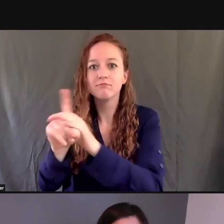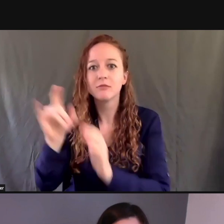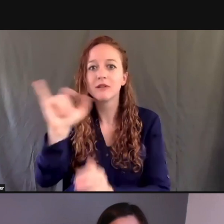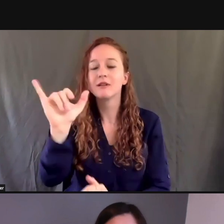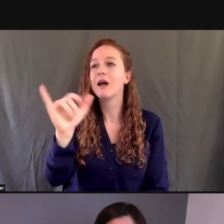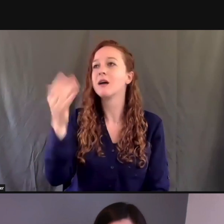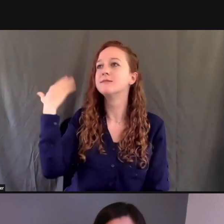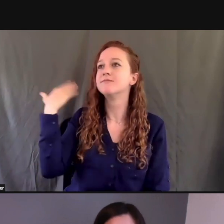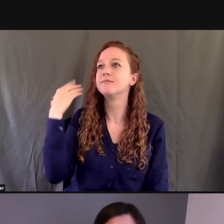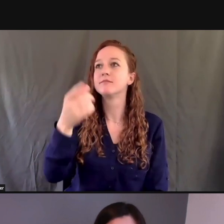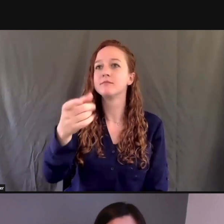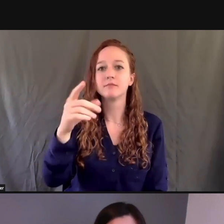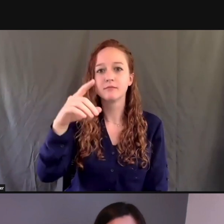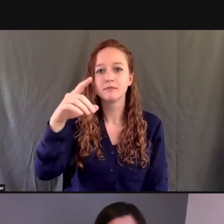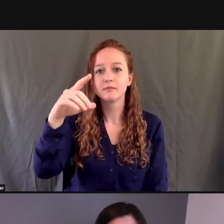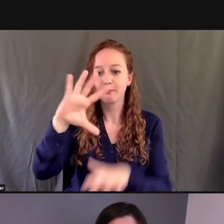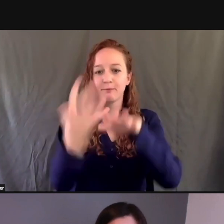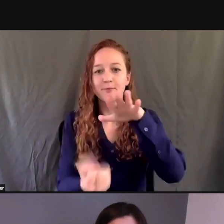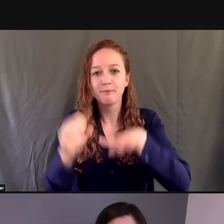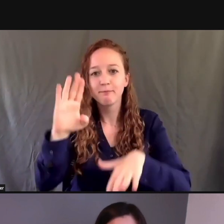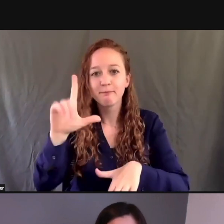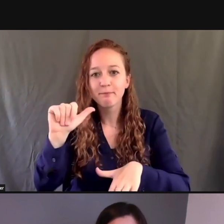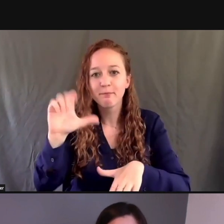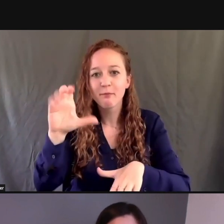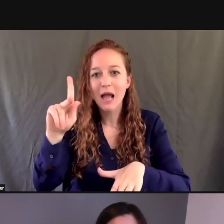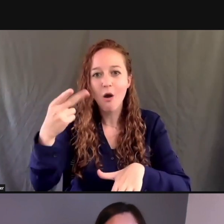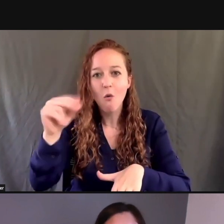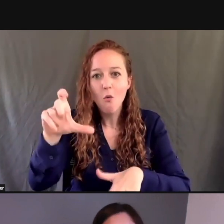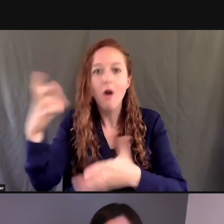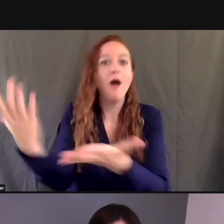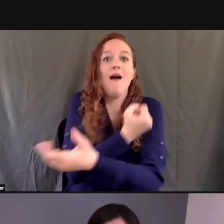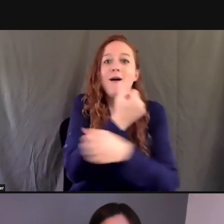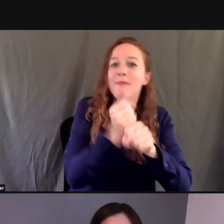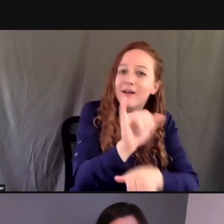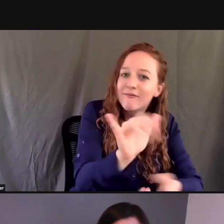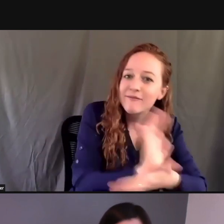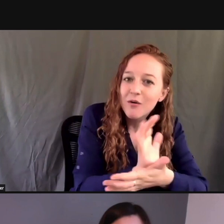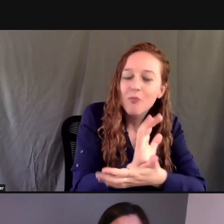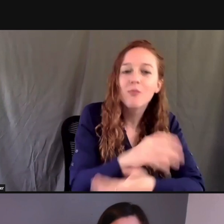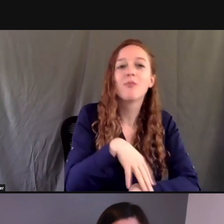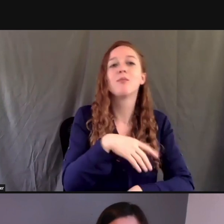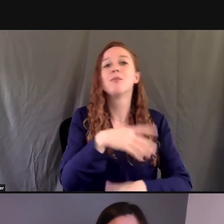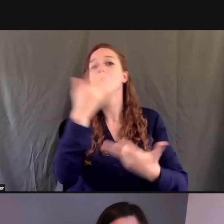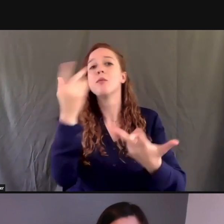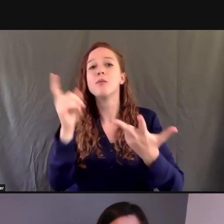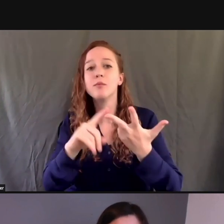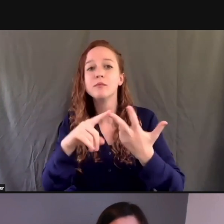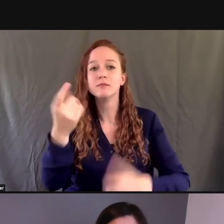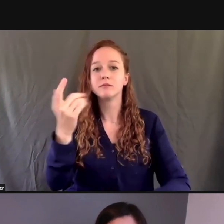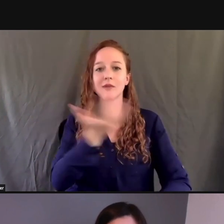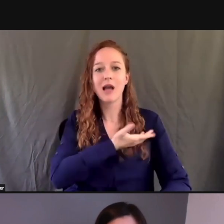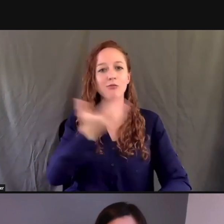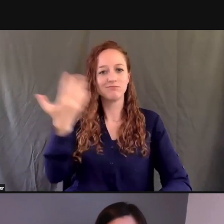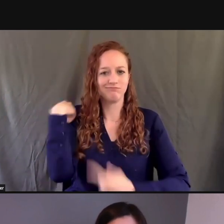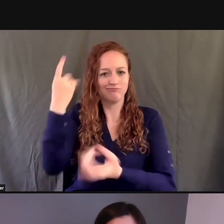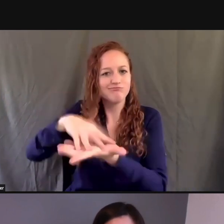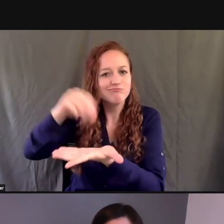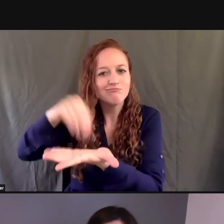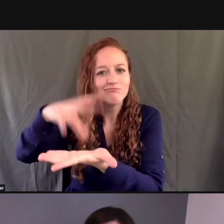final product behind the scenes. We'll share that with you now. We start with identifying a